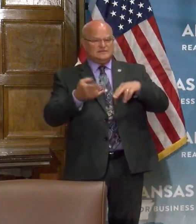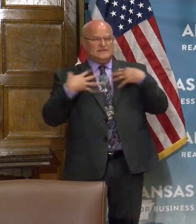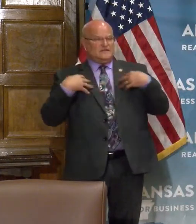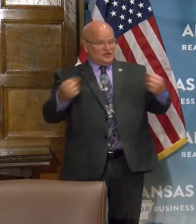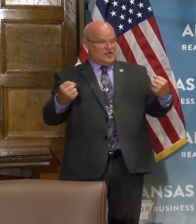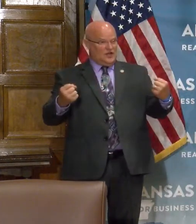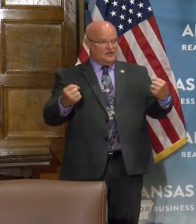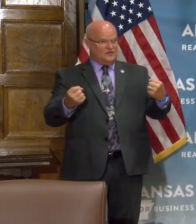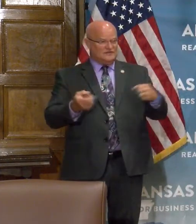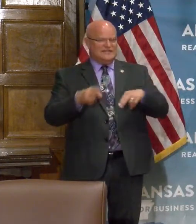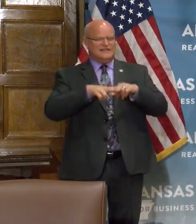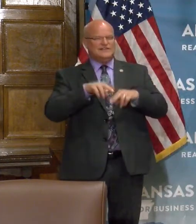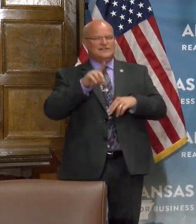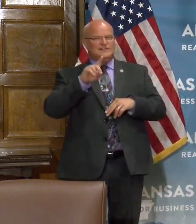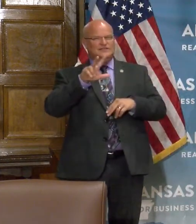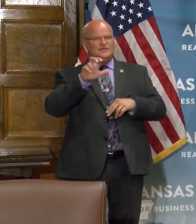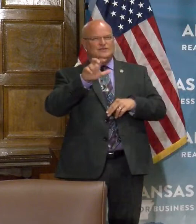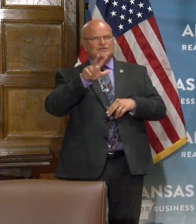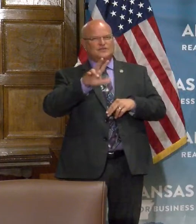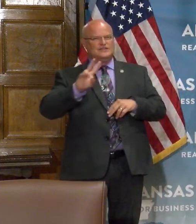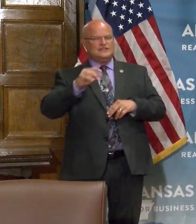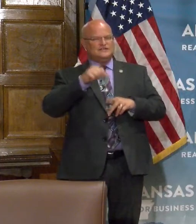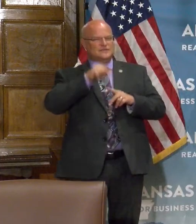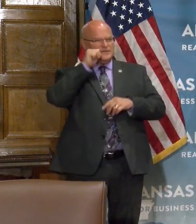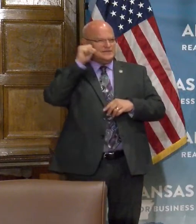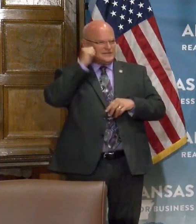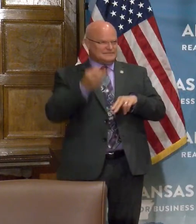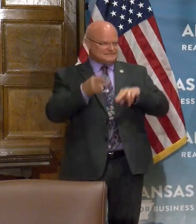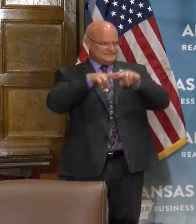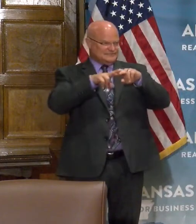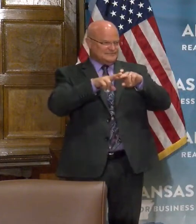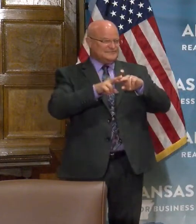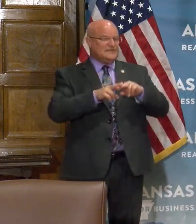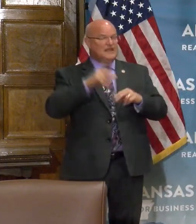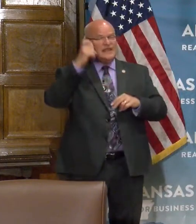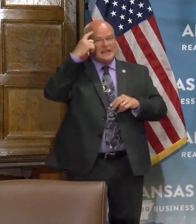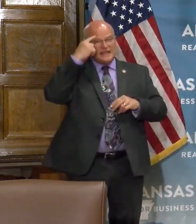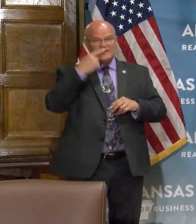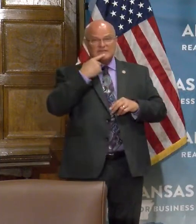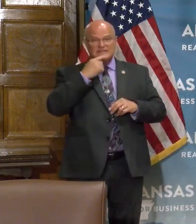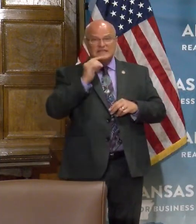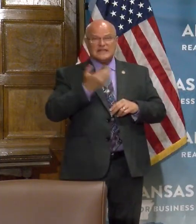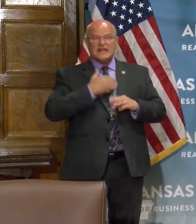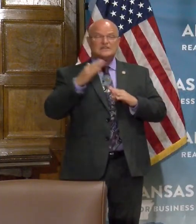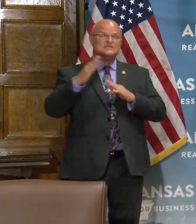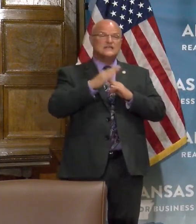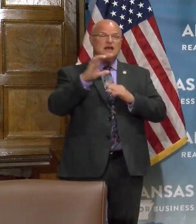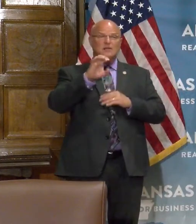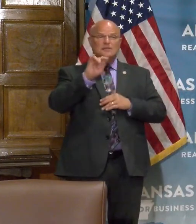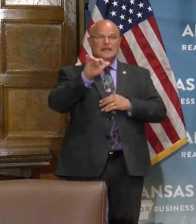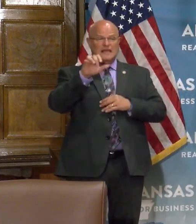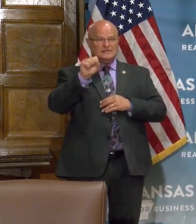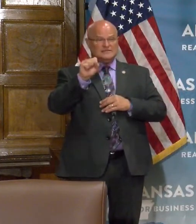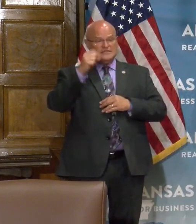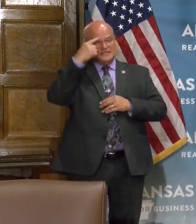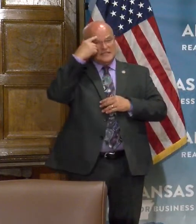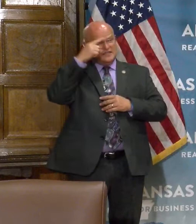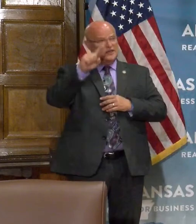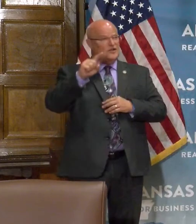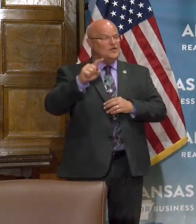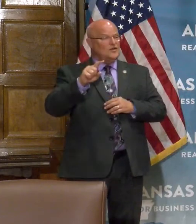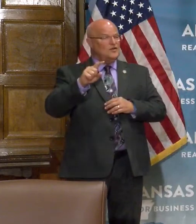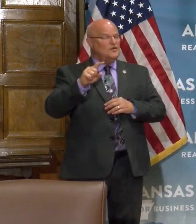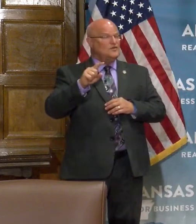of 337 from yesterday. The governor has mentioned our top counties for